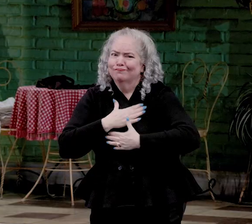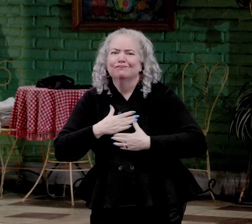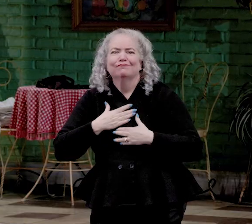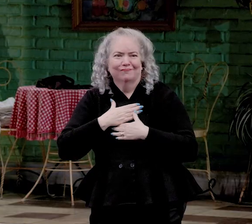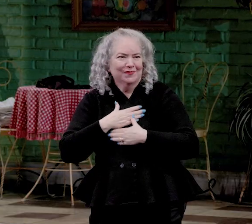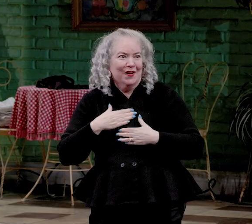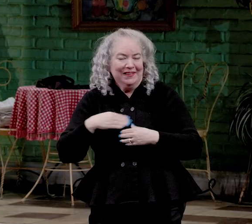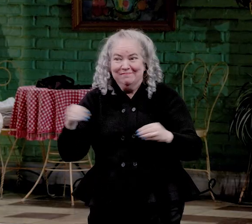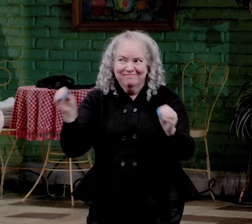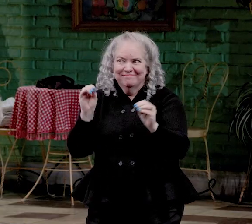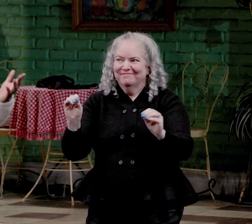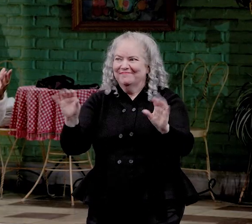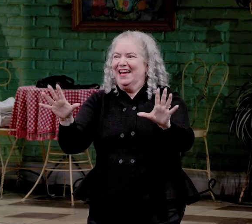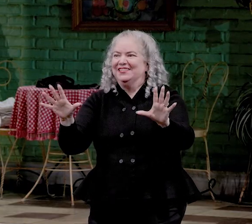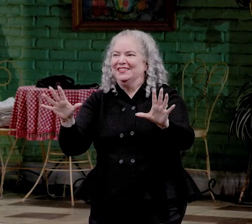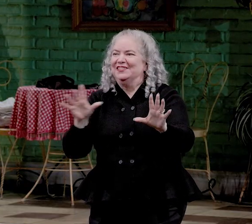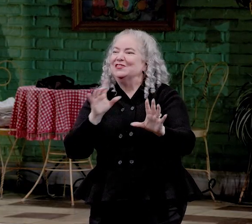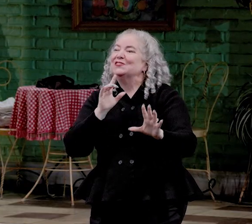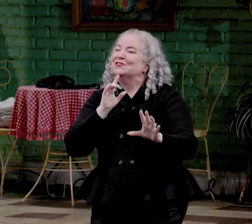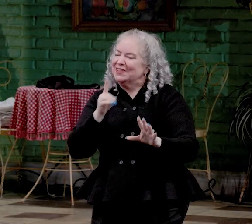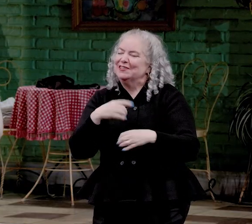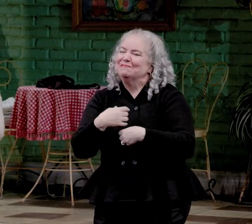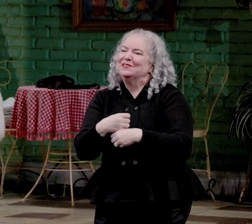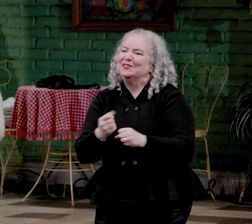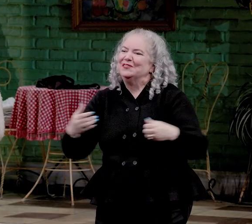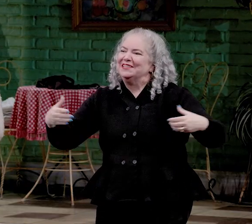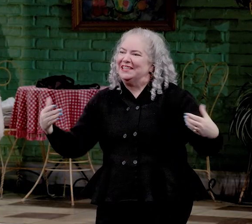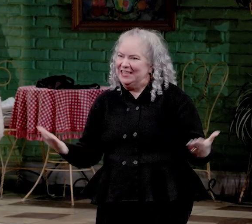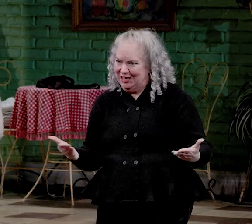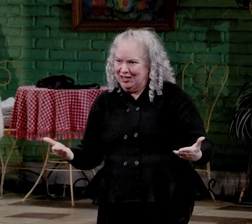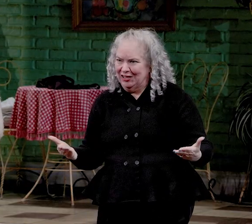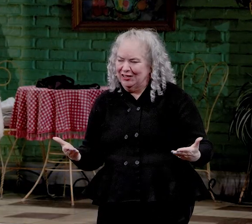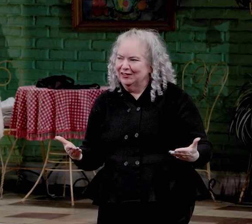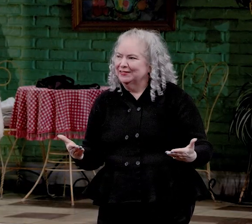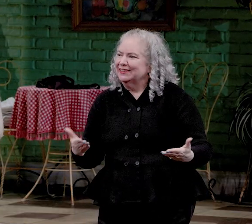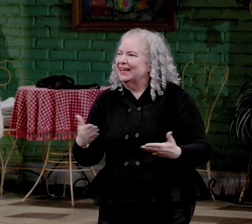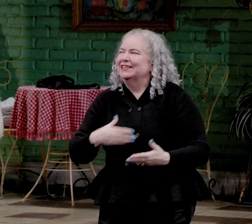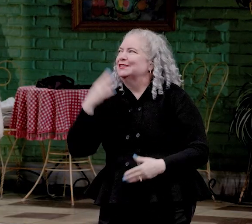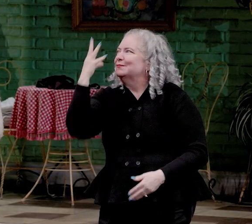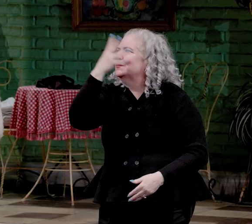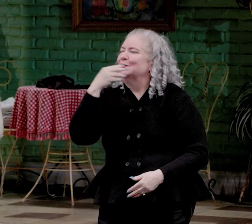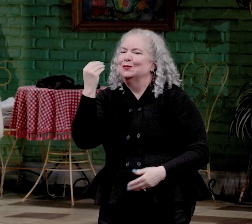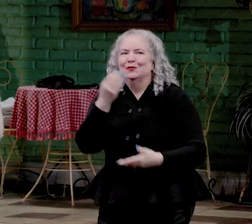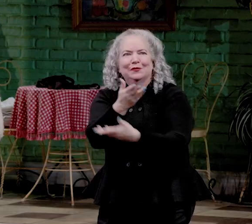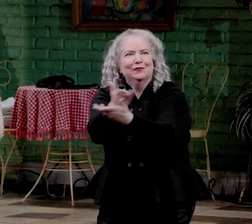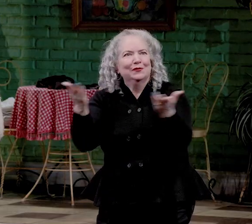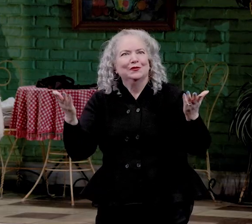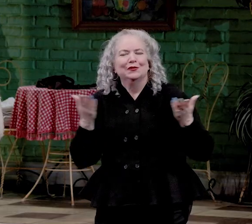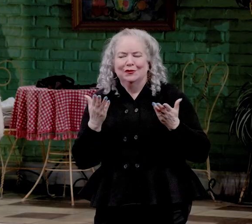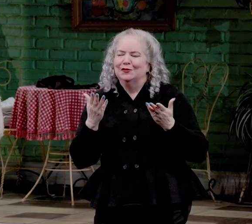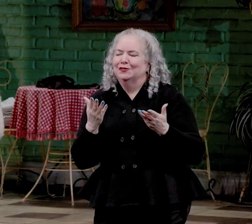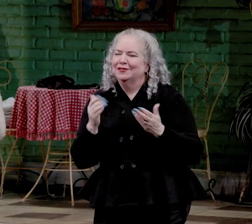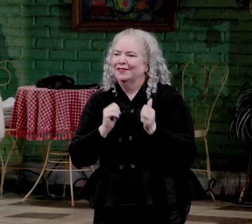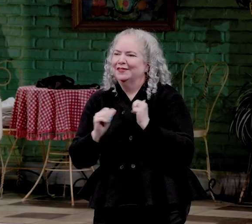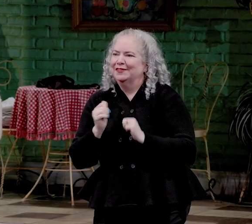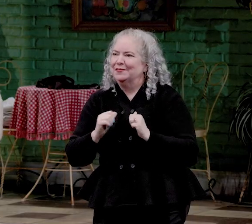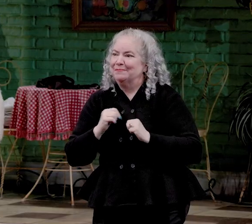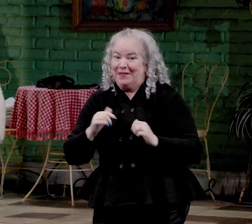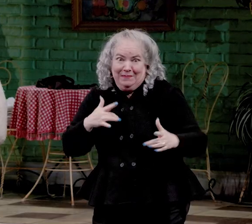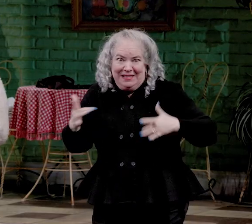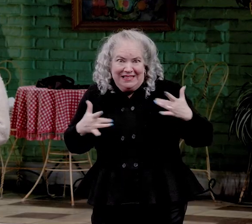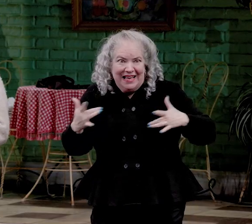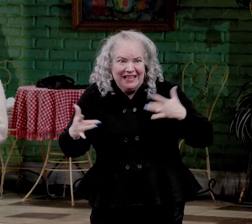enjoy the magic that is really being produced here at this beautiful institution. I am